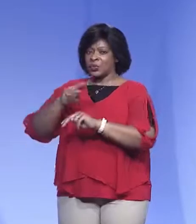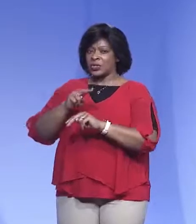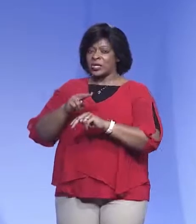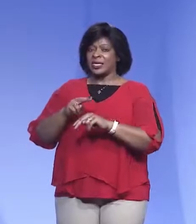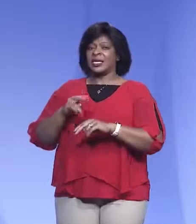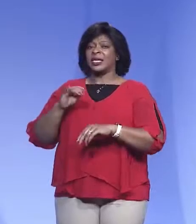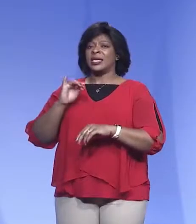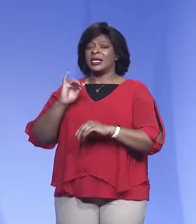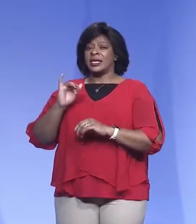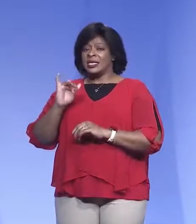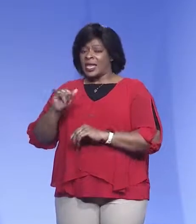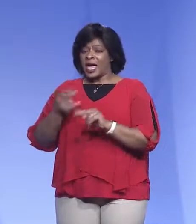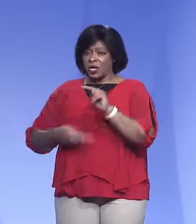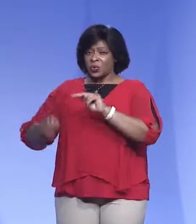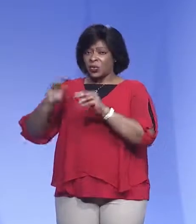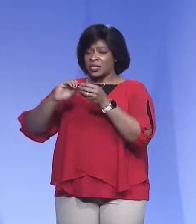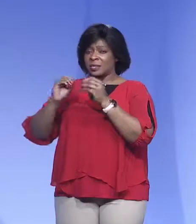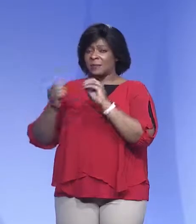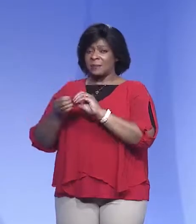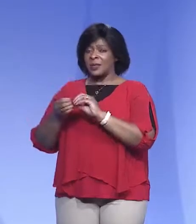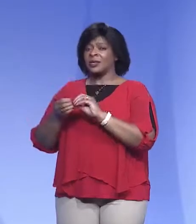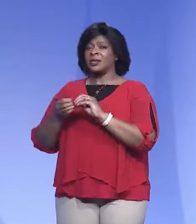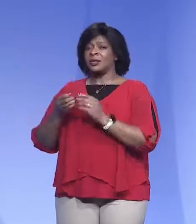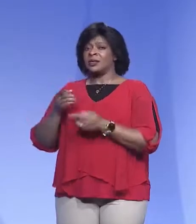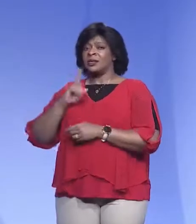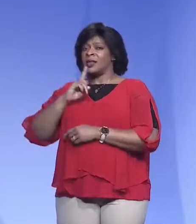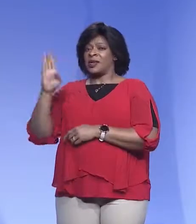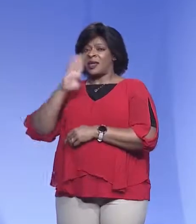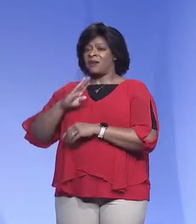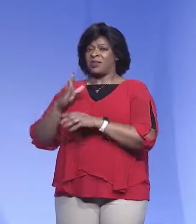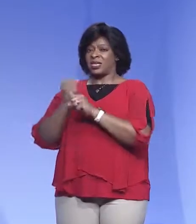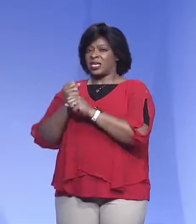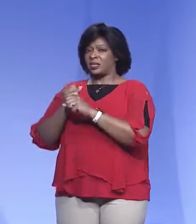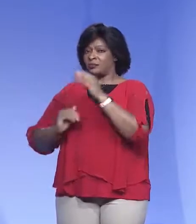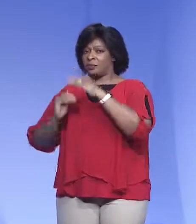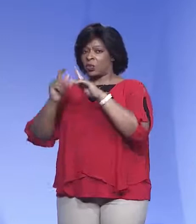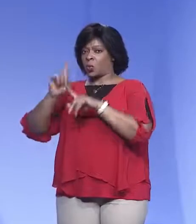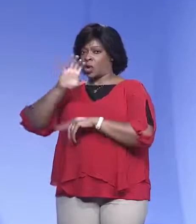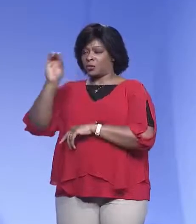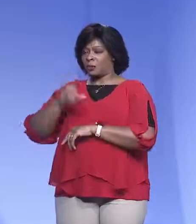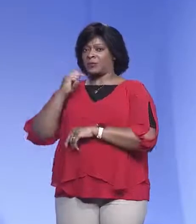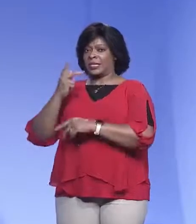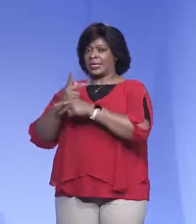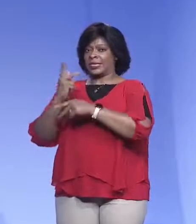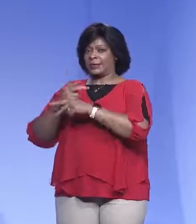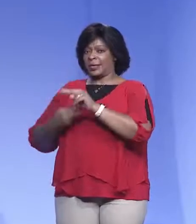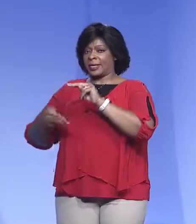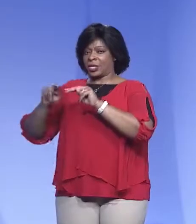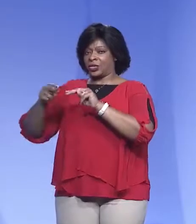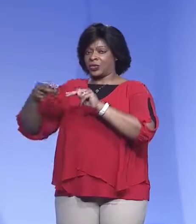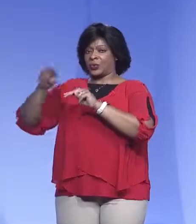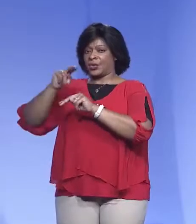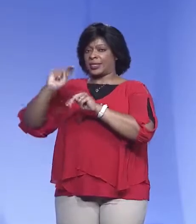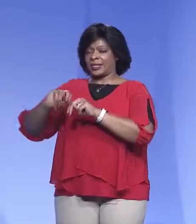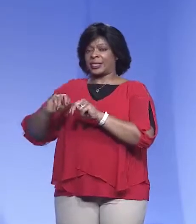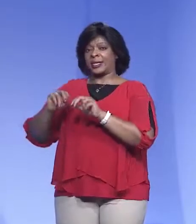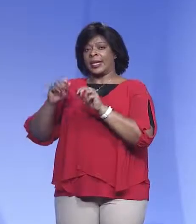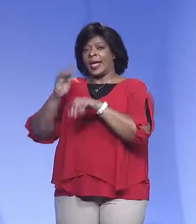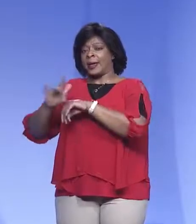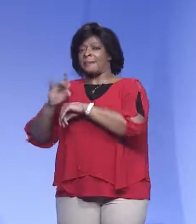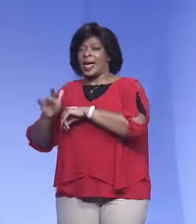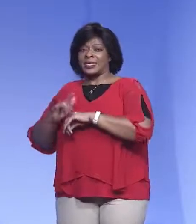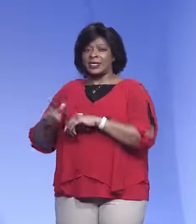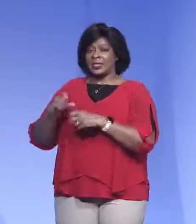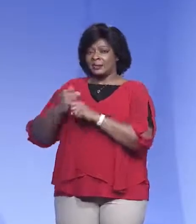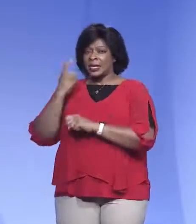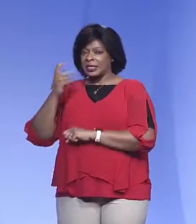that scenario, Sure. that if they're increasing, is there a point where we'll actually never get to 100% because they'll keep increasing capacity? Does